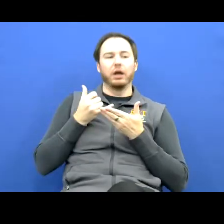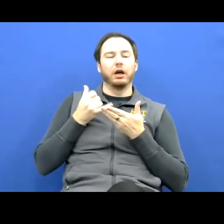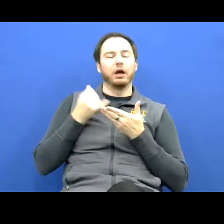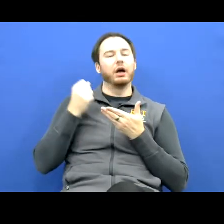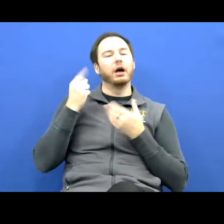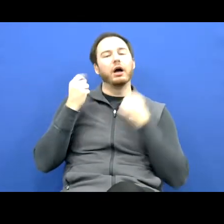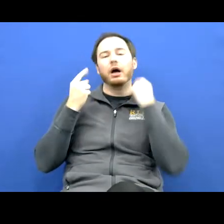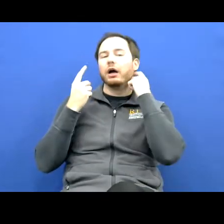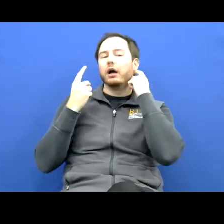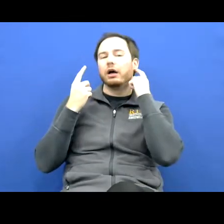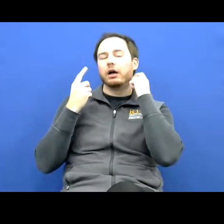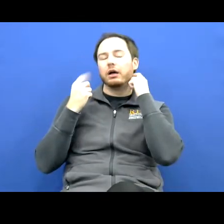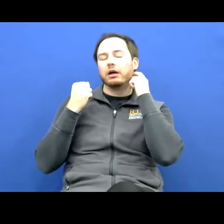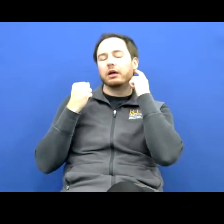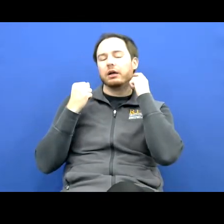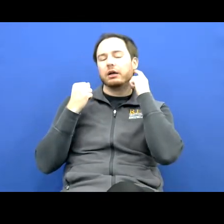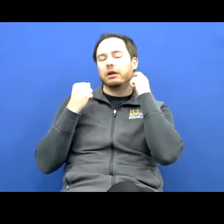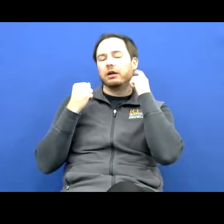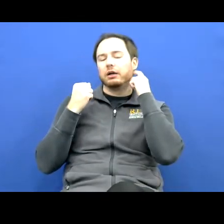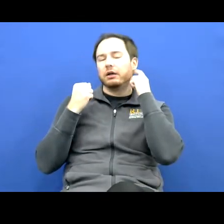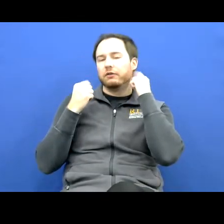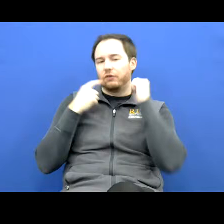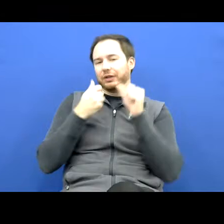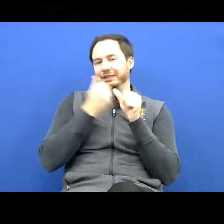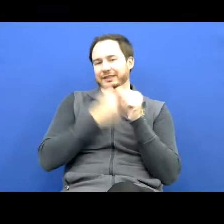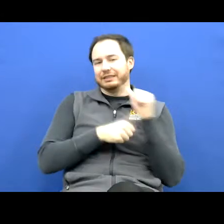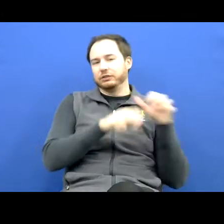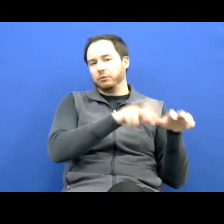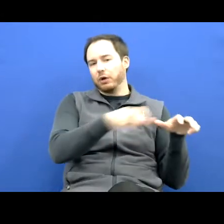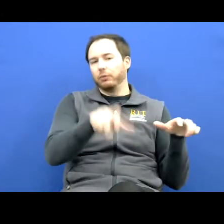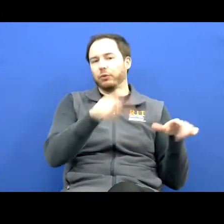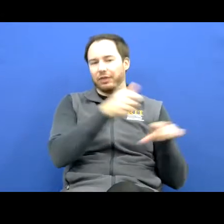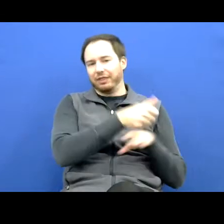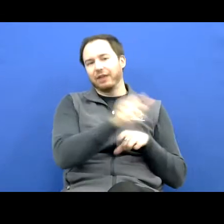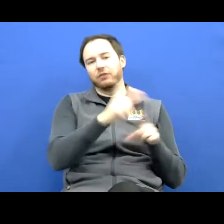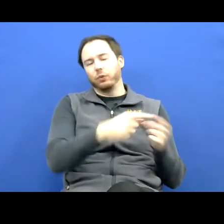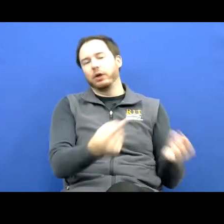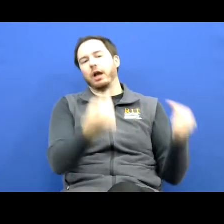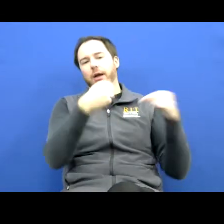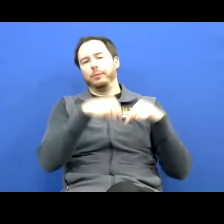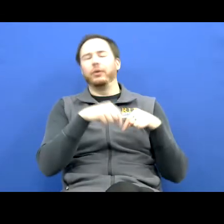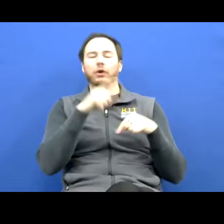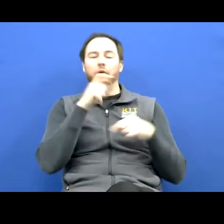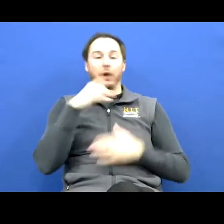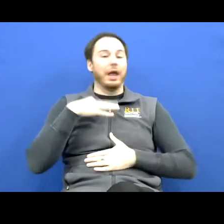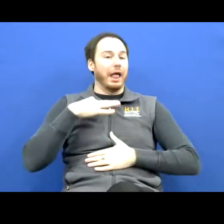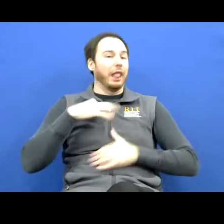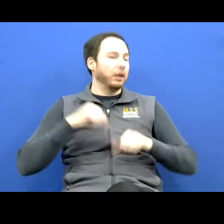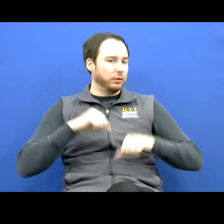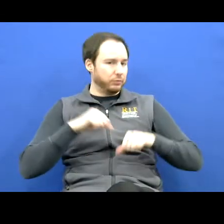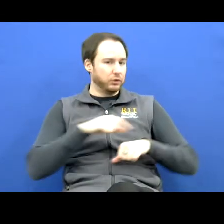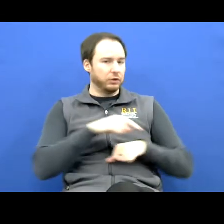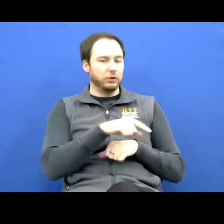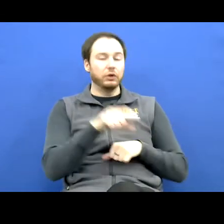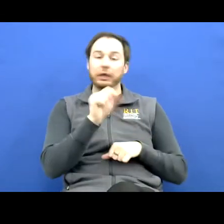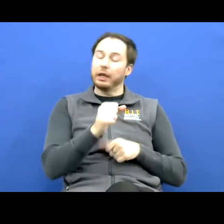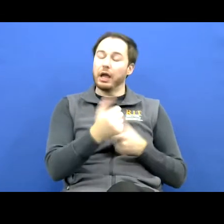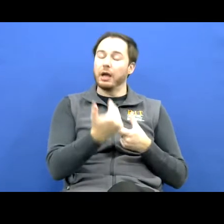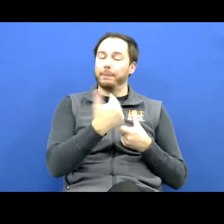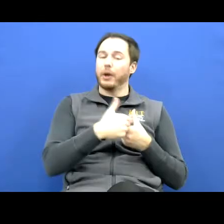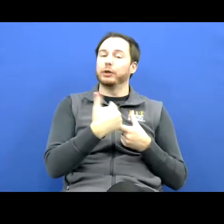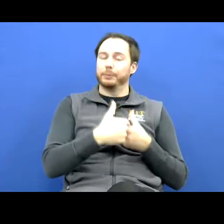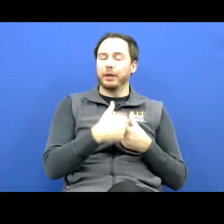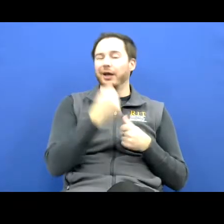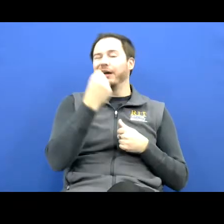done. Each of the properties would have to come in. Any of the eligible properties would also be able to